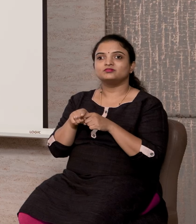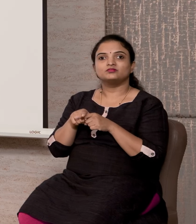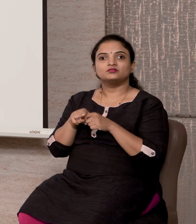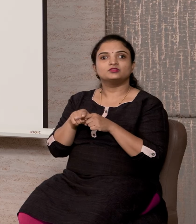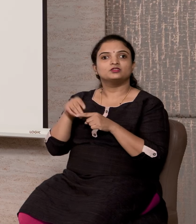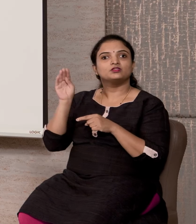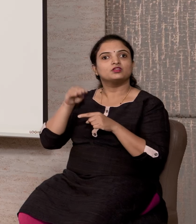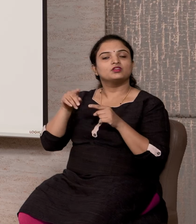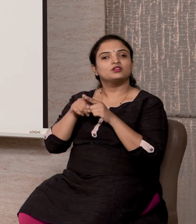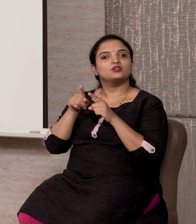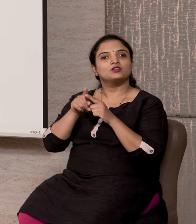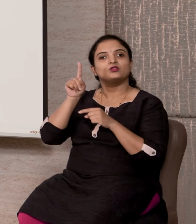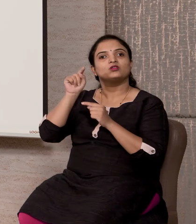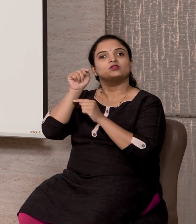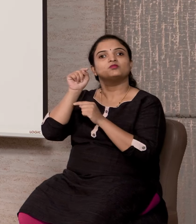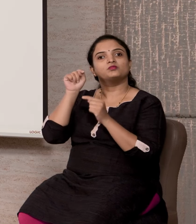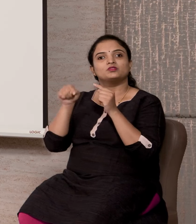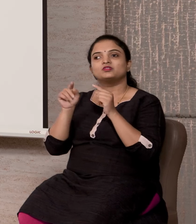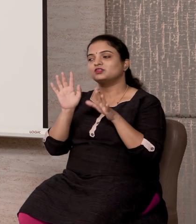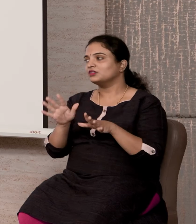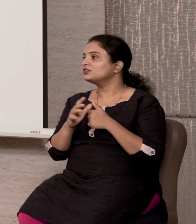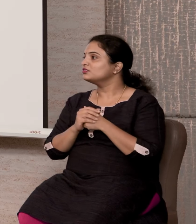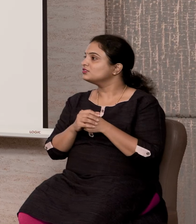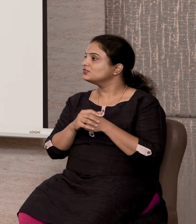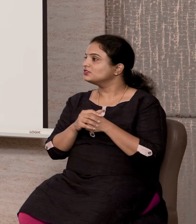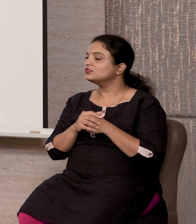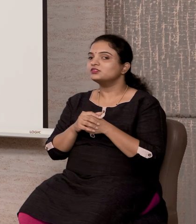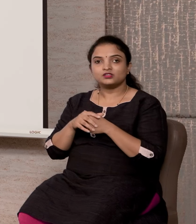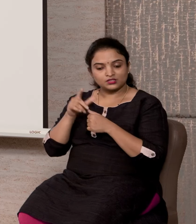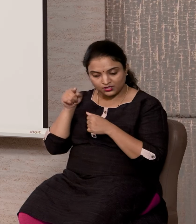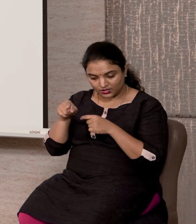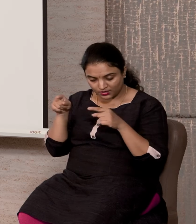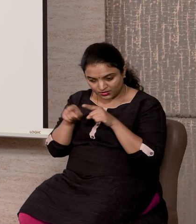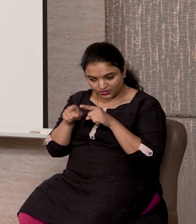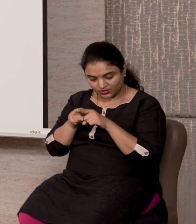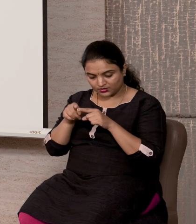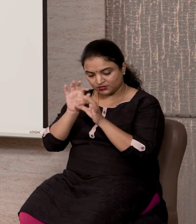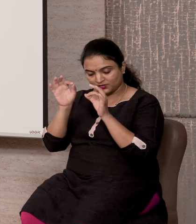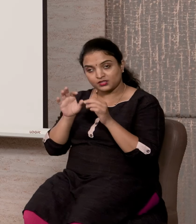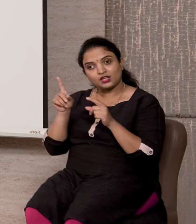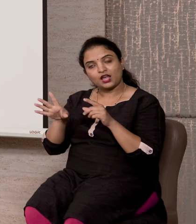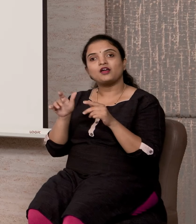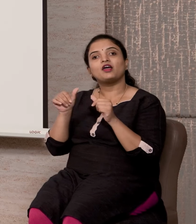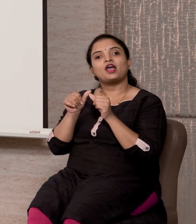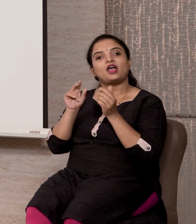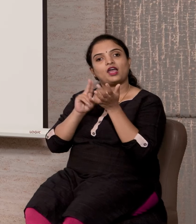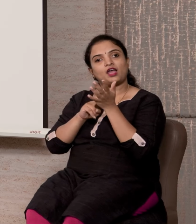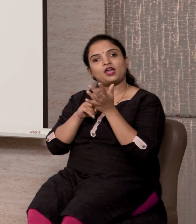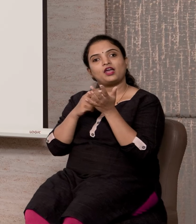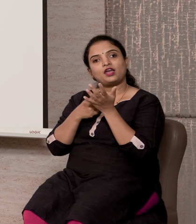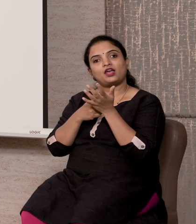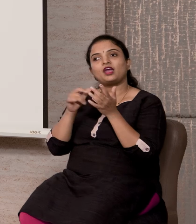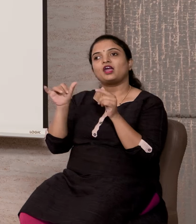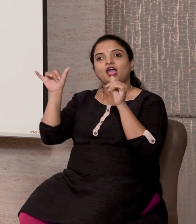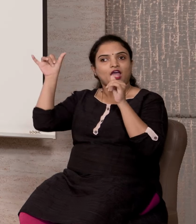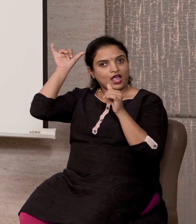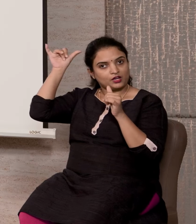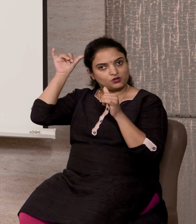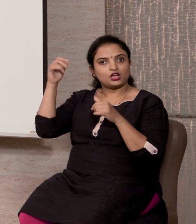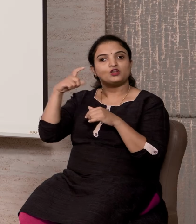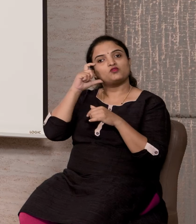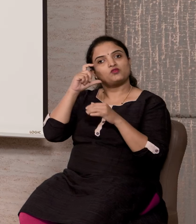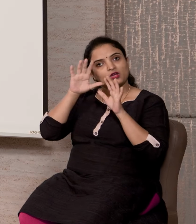1%. Yeah. So, but it's built into all of our Android phones on iOS and so on, and it is free of